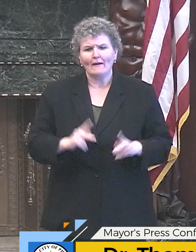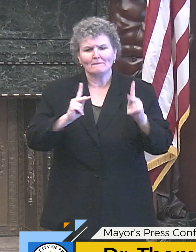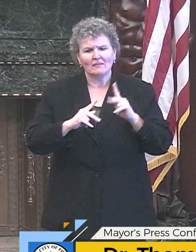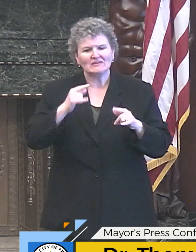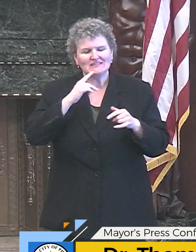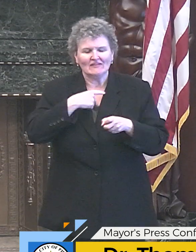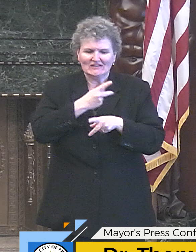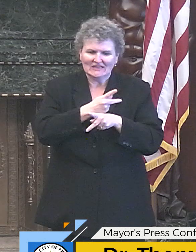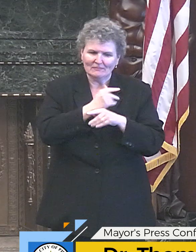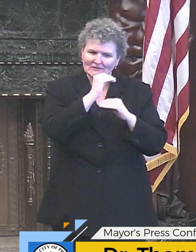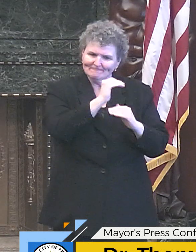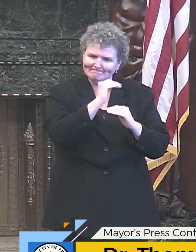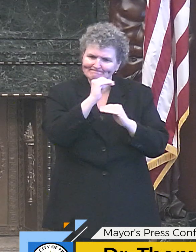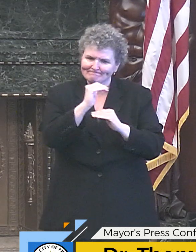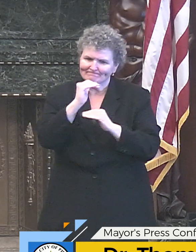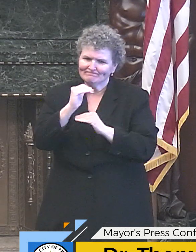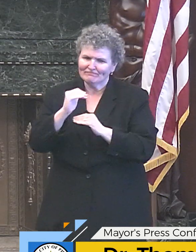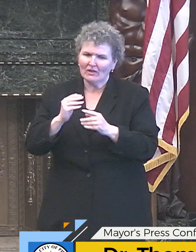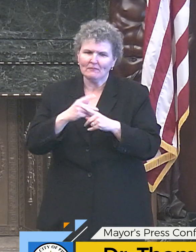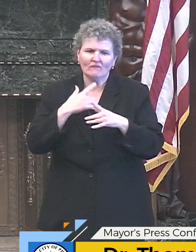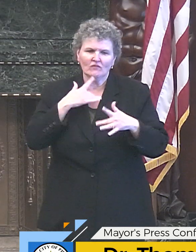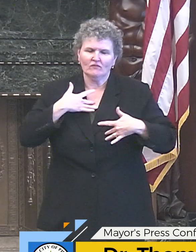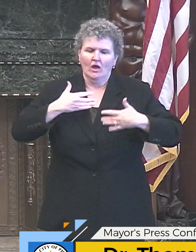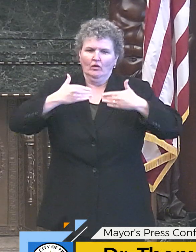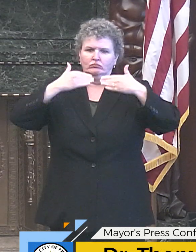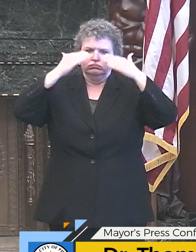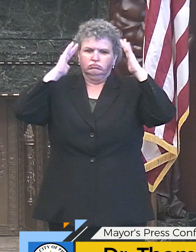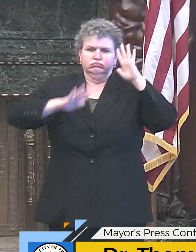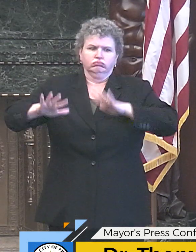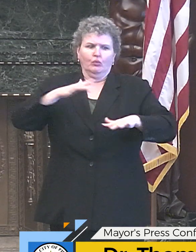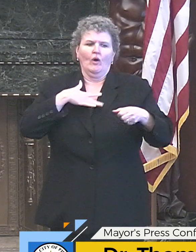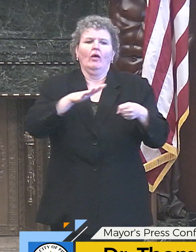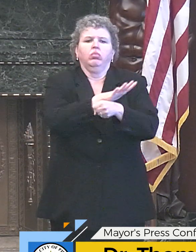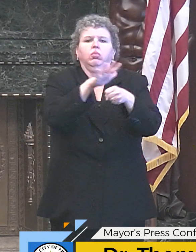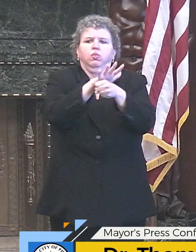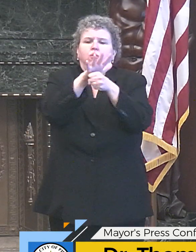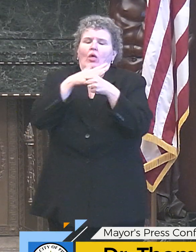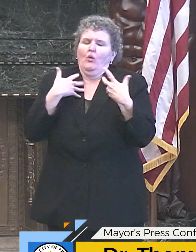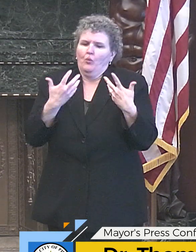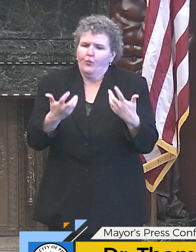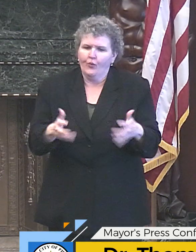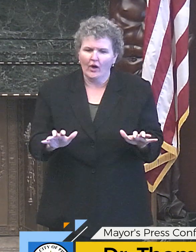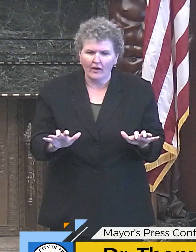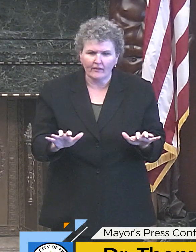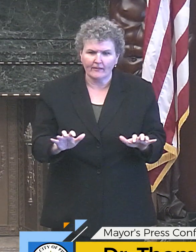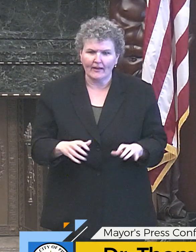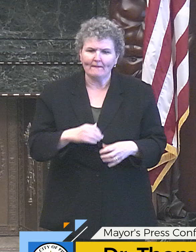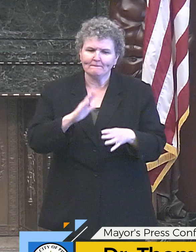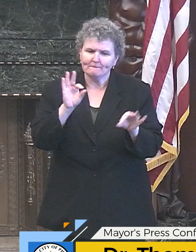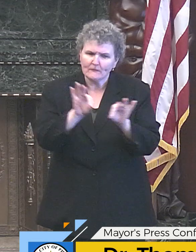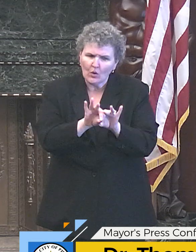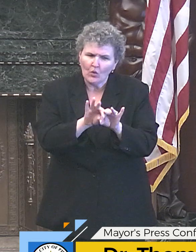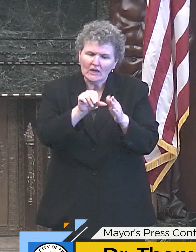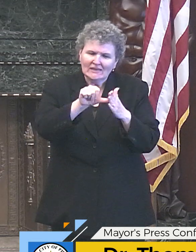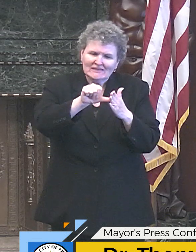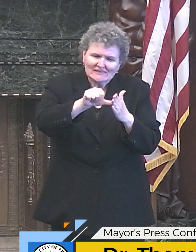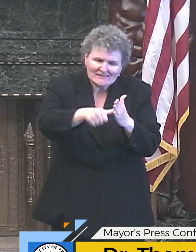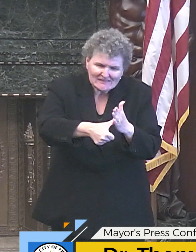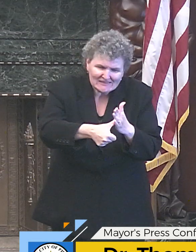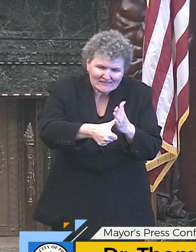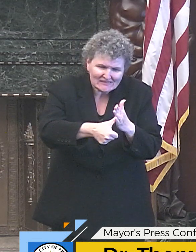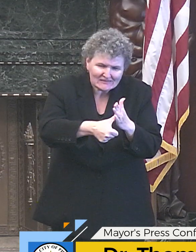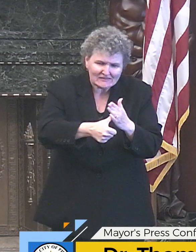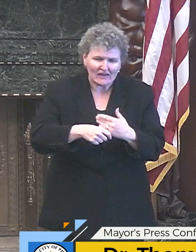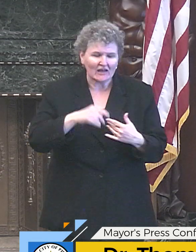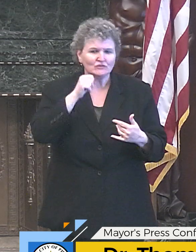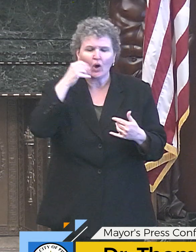our healthcare system does not become overloaded. That protects everybody. So just to drive home the point again, if you don't have to be outside, don't